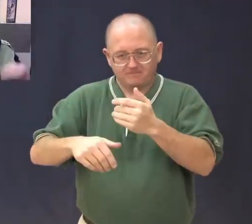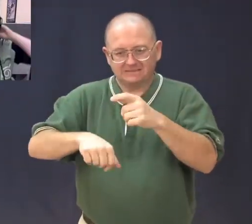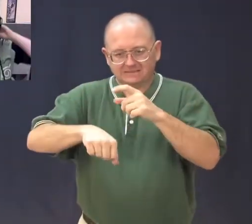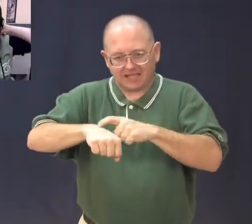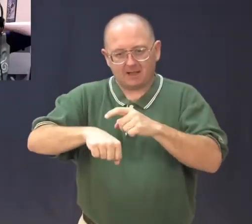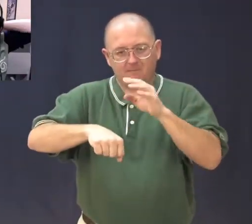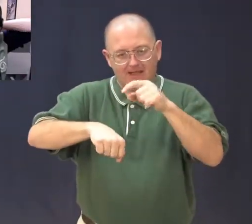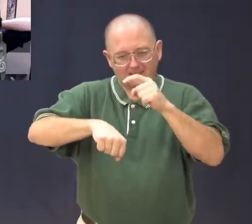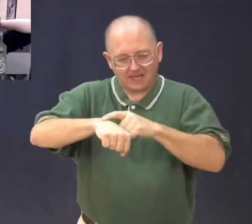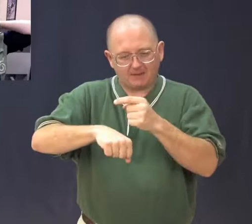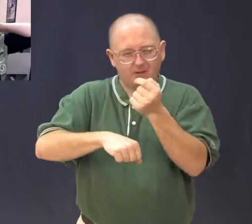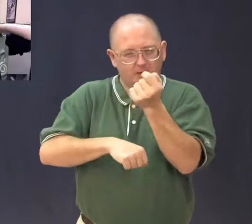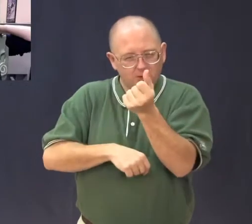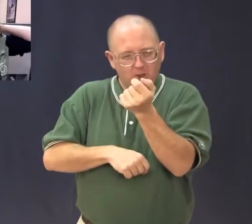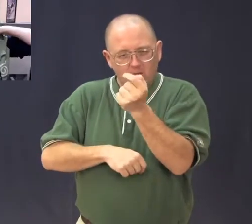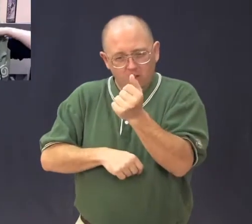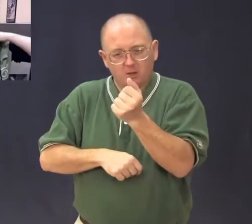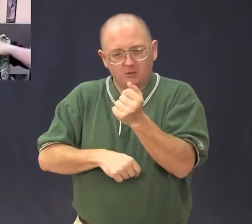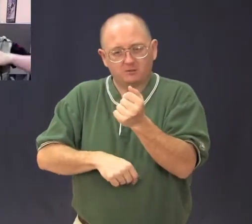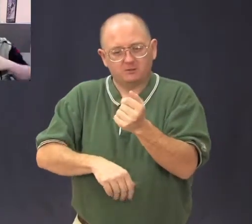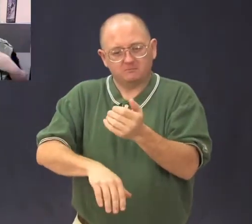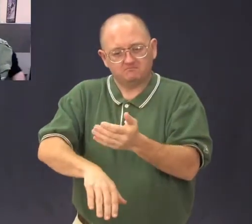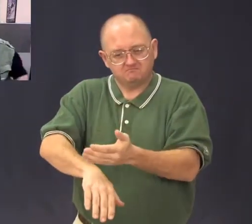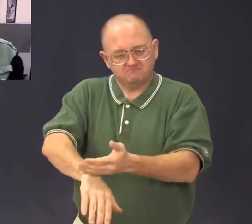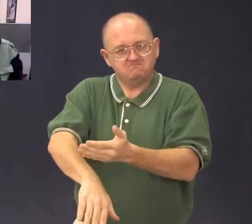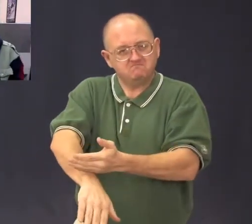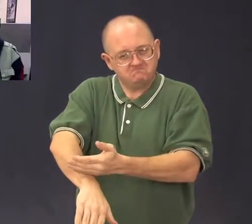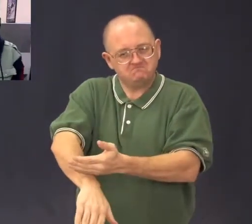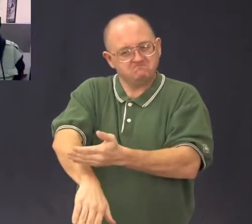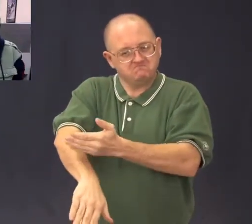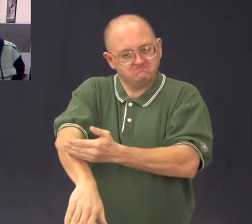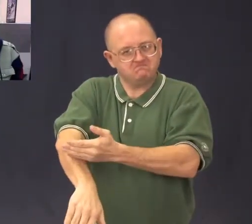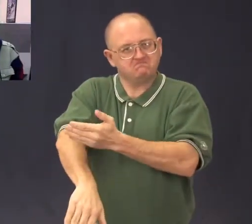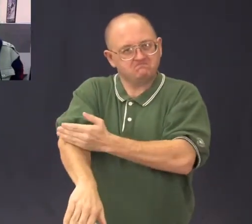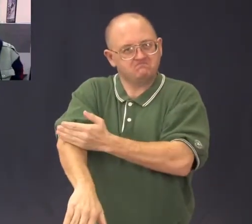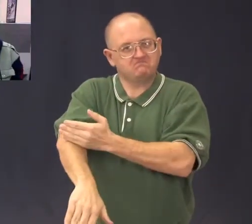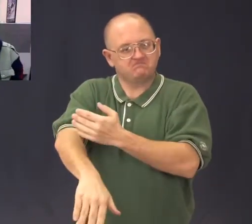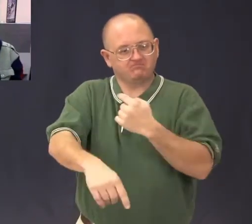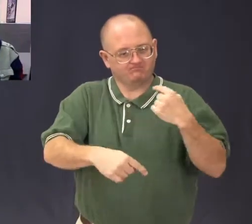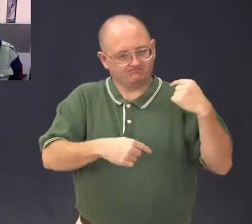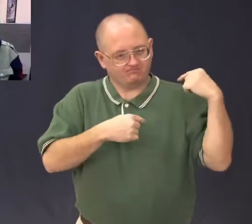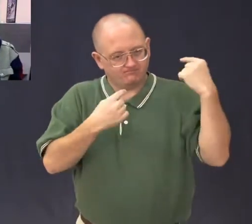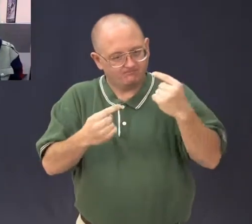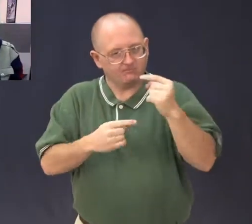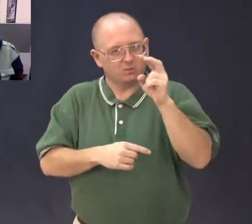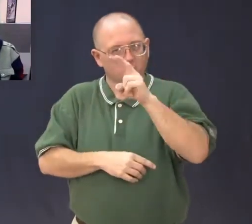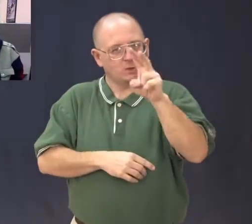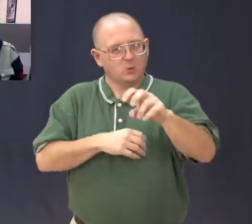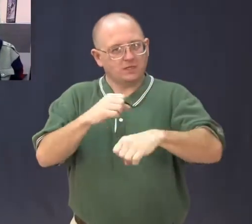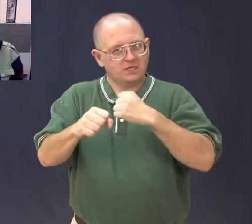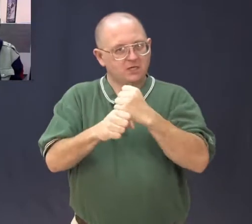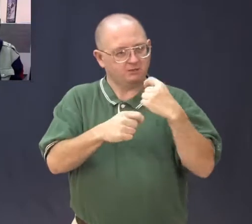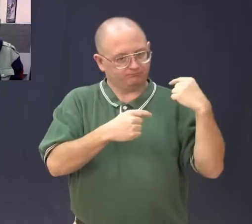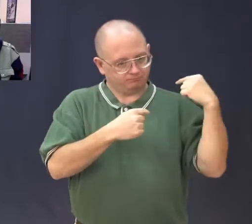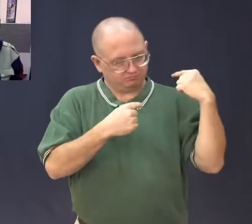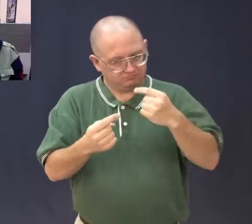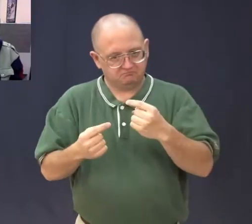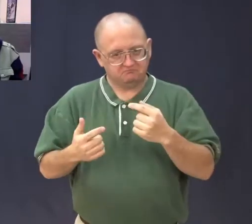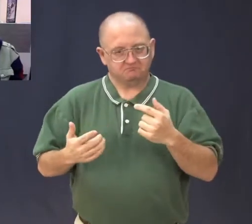My new life is so much more important. And with time, as the years have passed, things have gotten so much better.